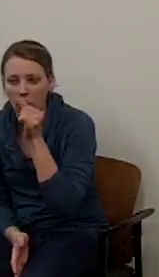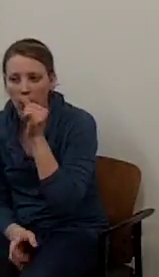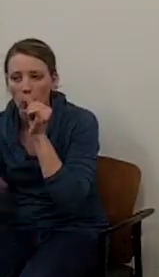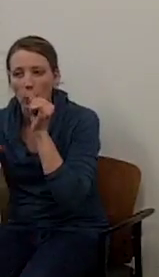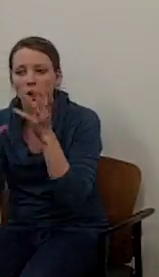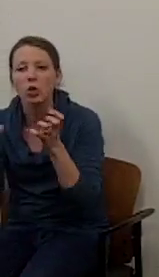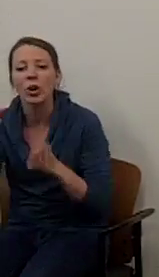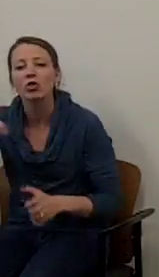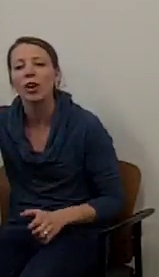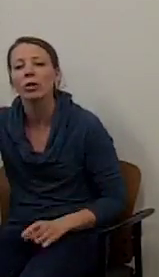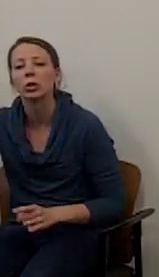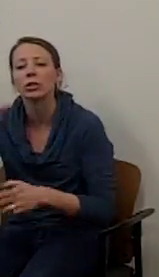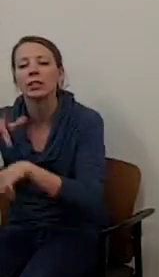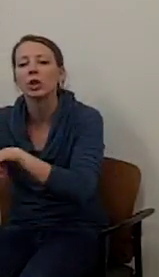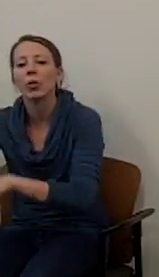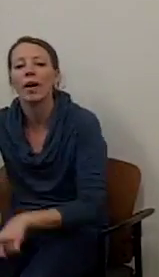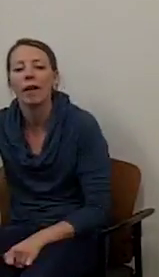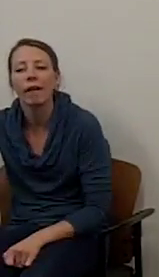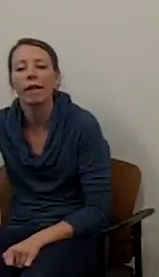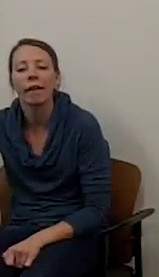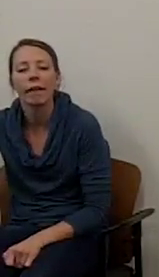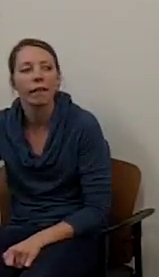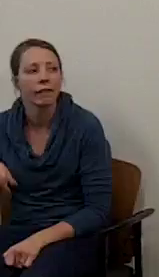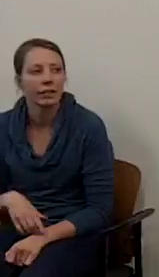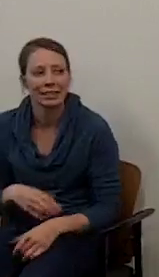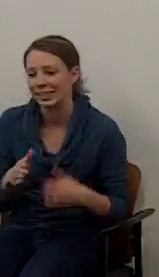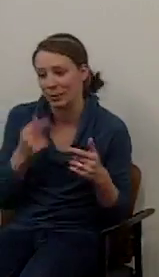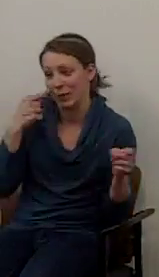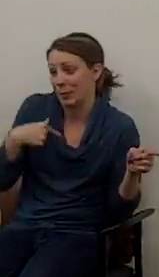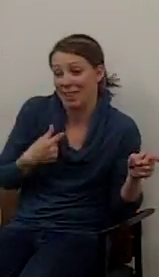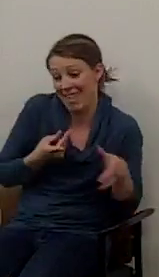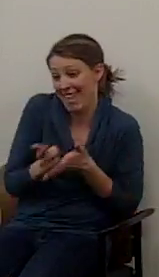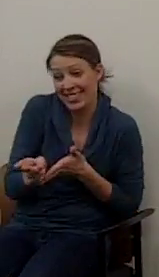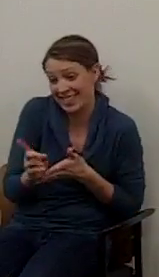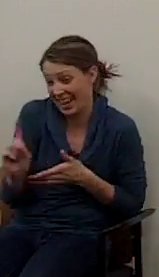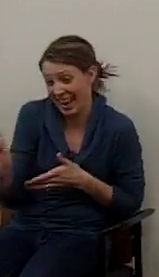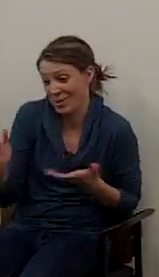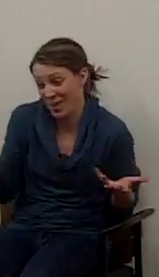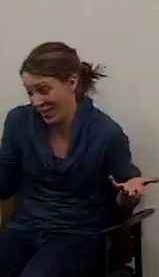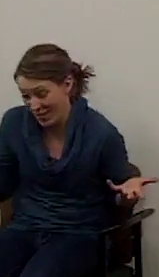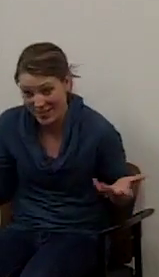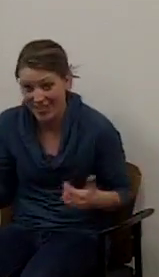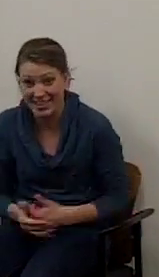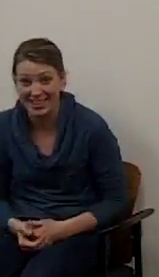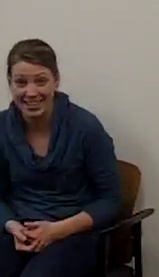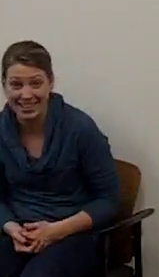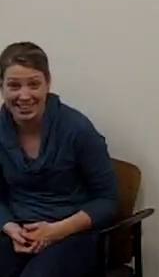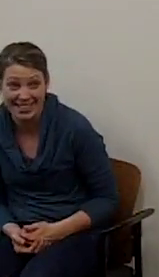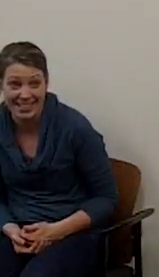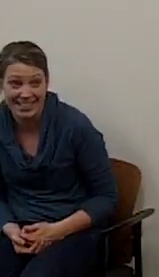Where would you want to travel to? It doesn't matter to me, honestly, anywhere.